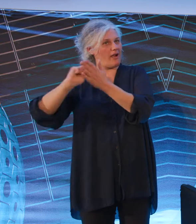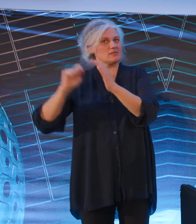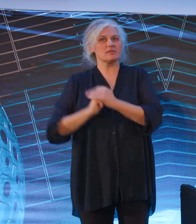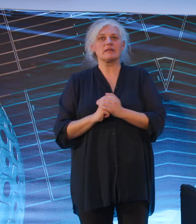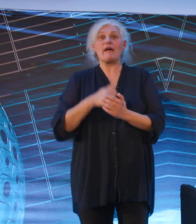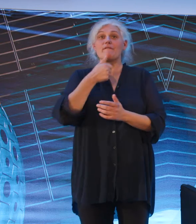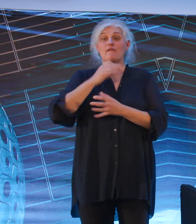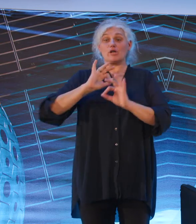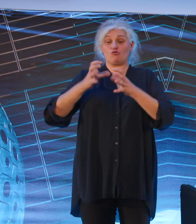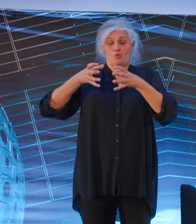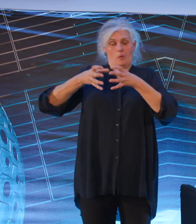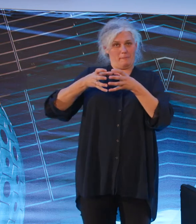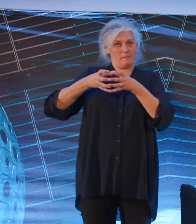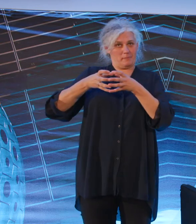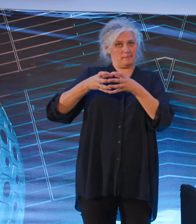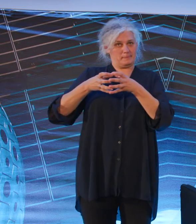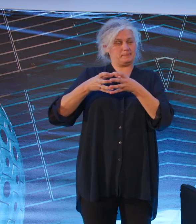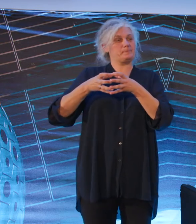first cohort from that